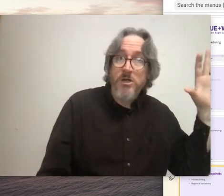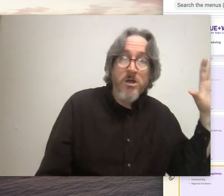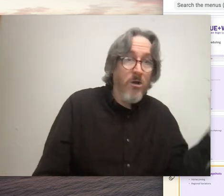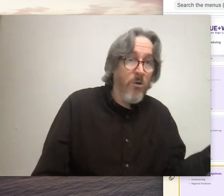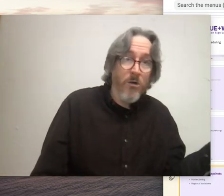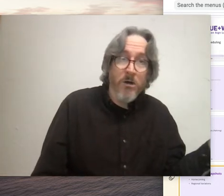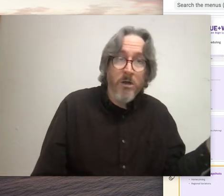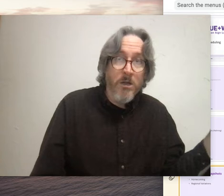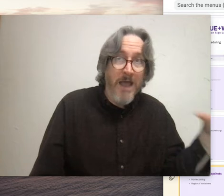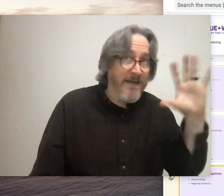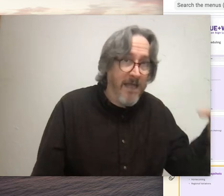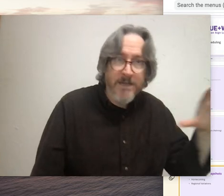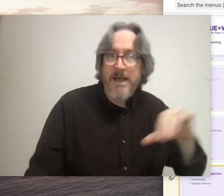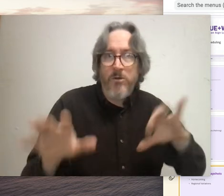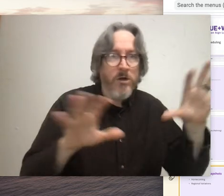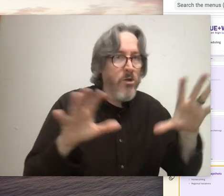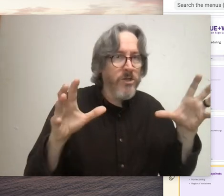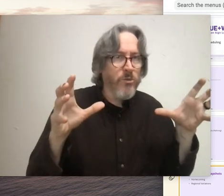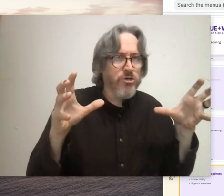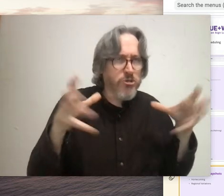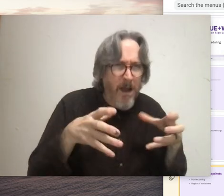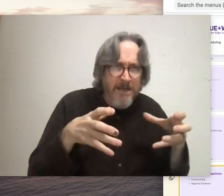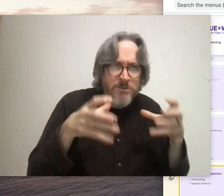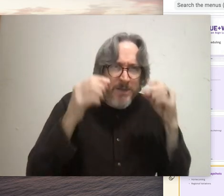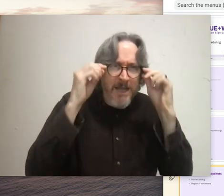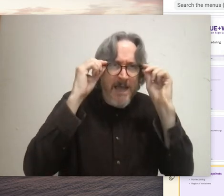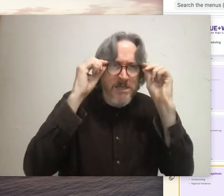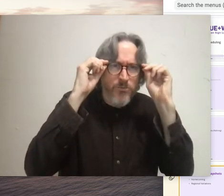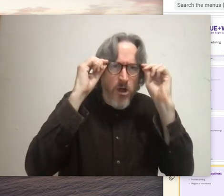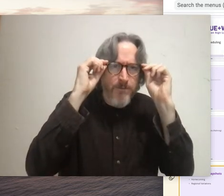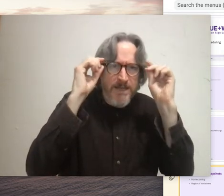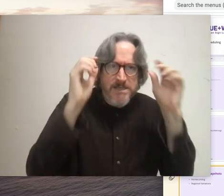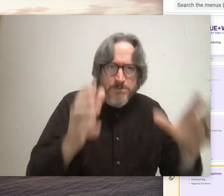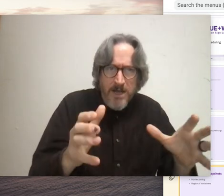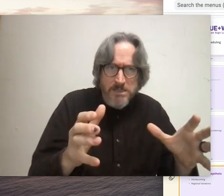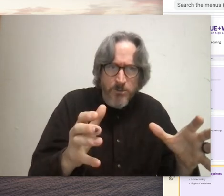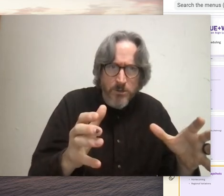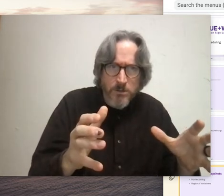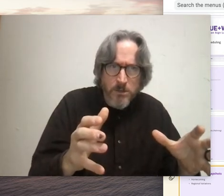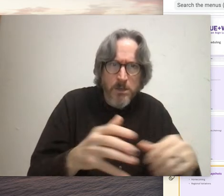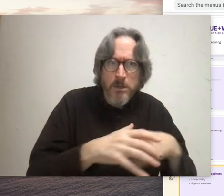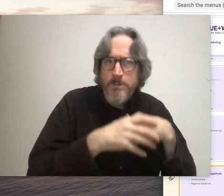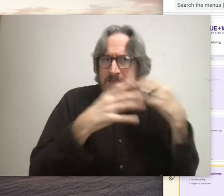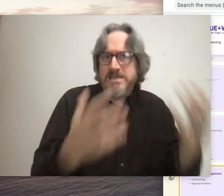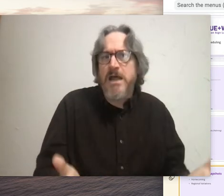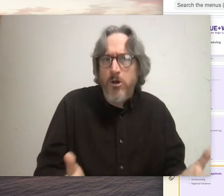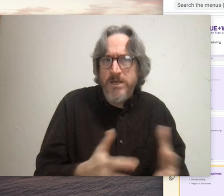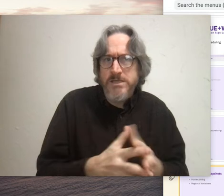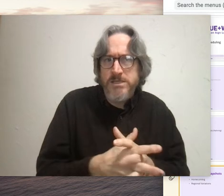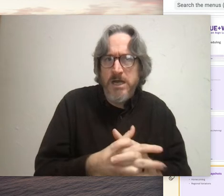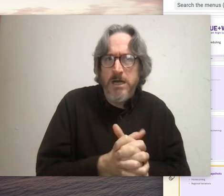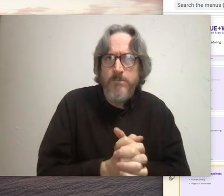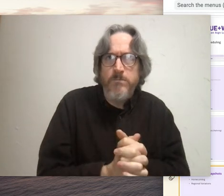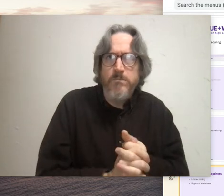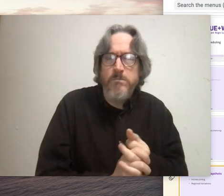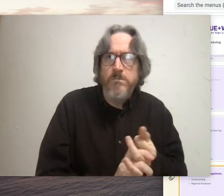Coast or at Gallaudet. Or we're trying to be as broad-based as possible. But that's not